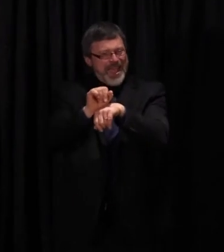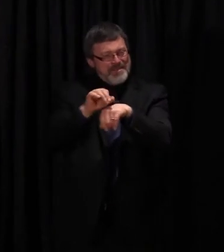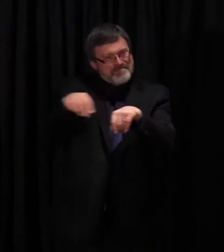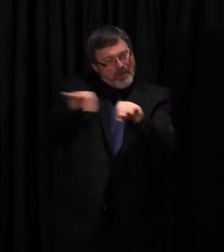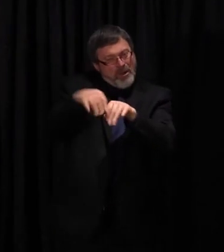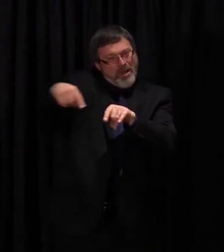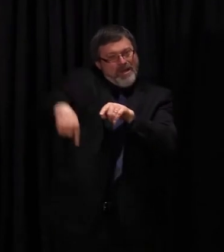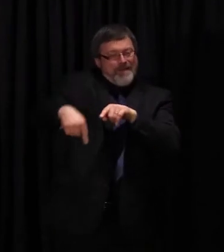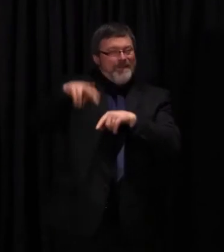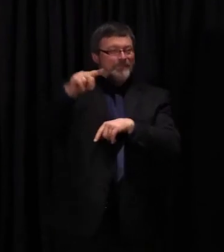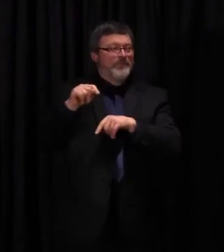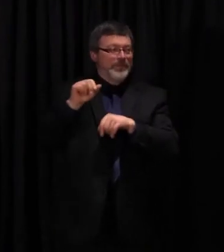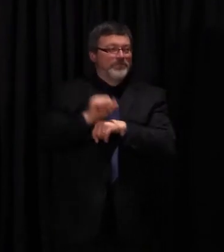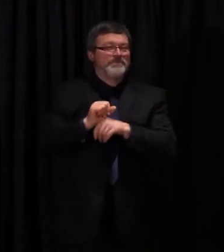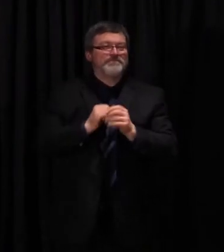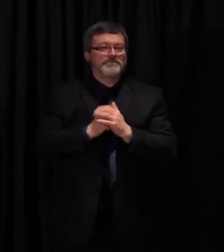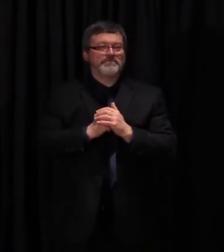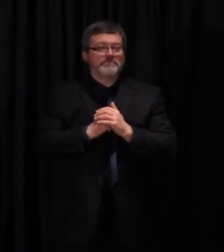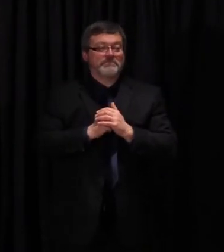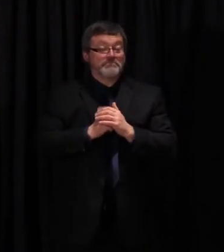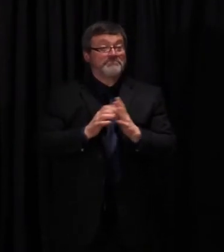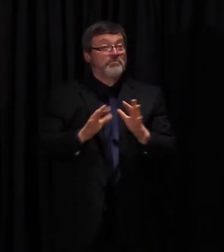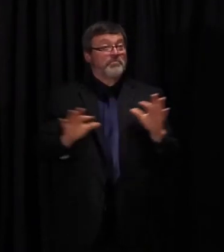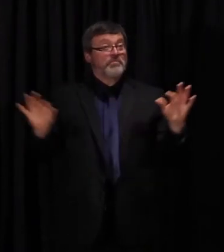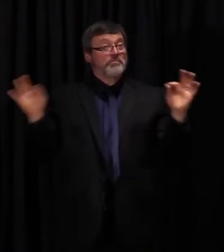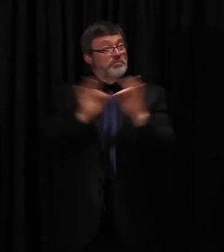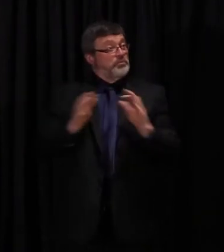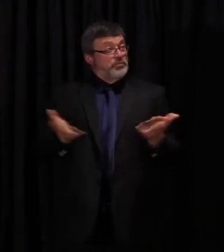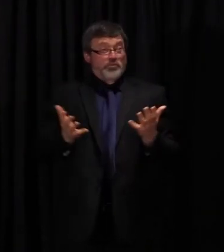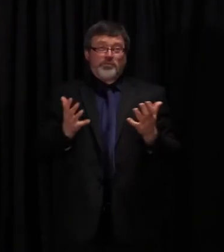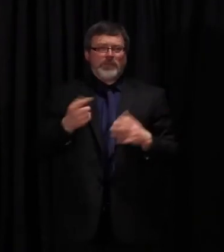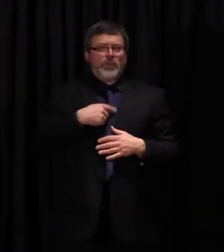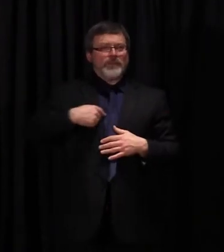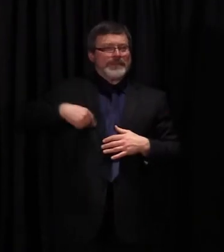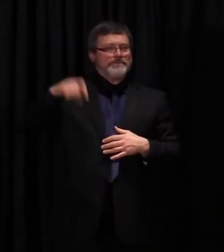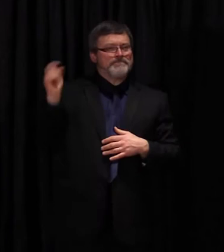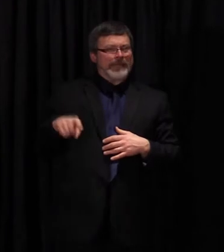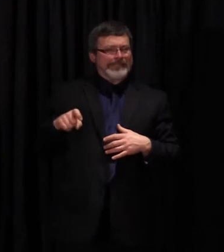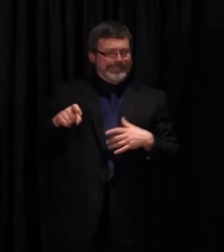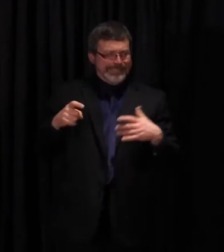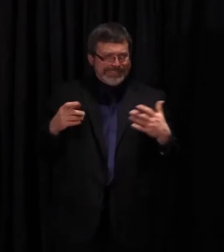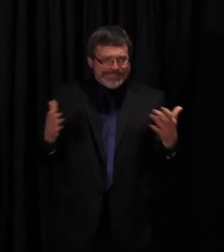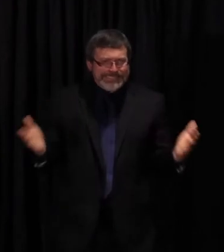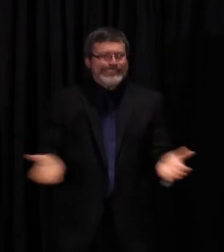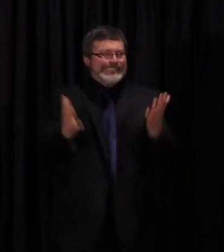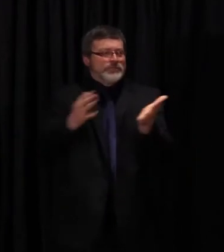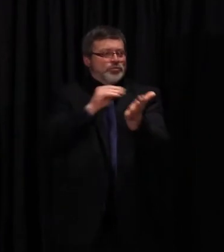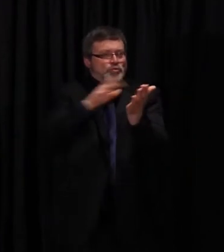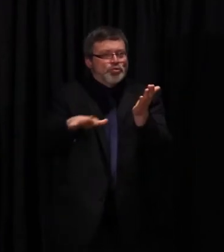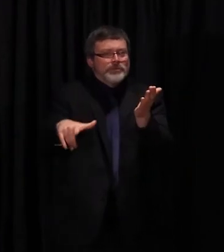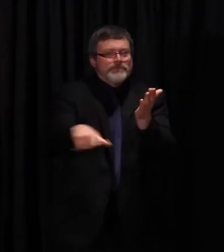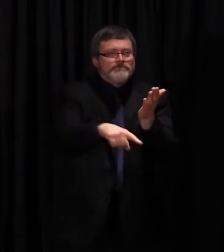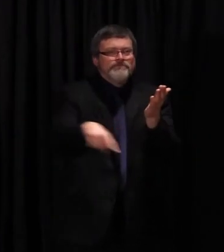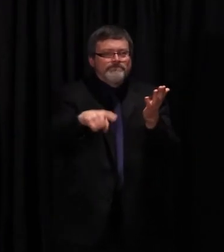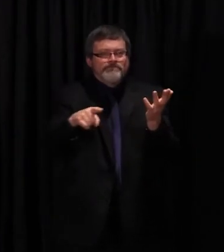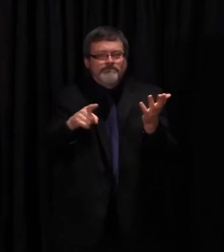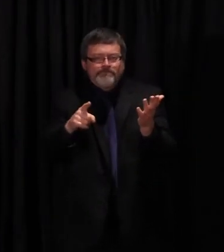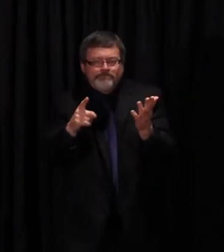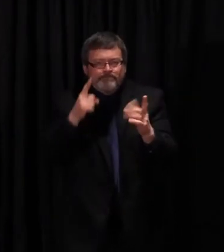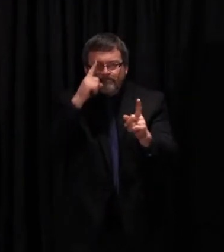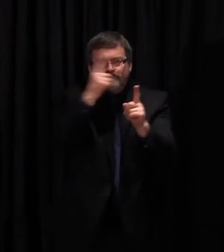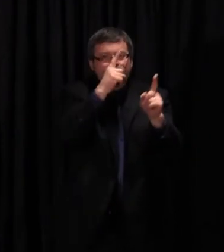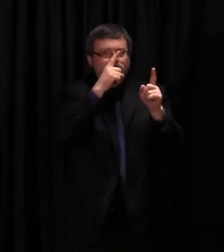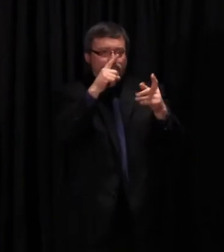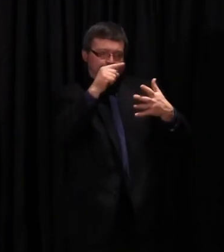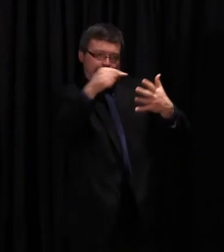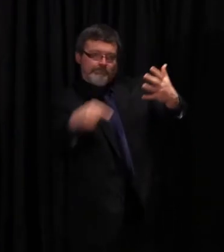But more importantly, we need to do more to encourage students to pursue these programs. And I can